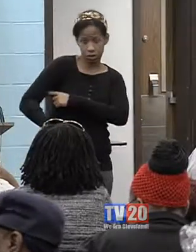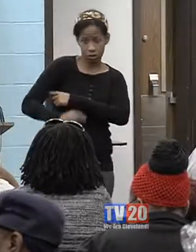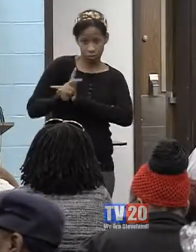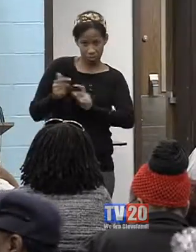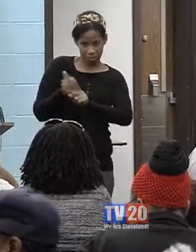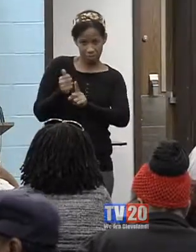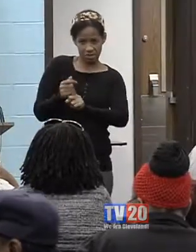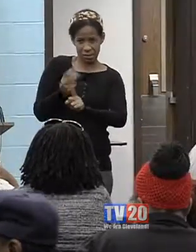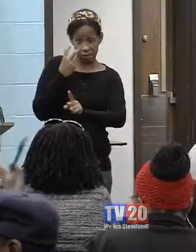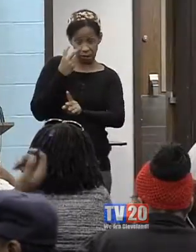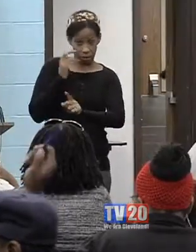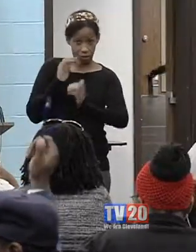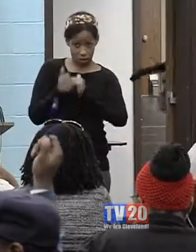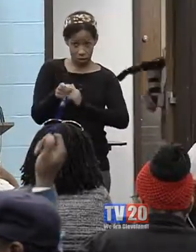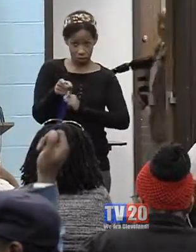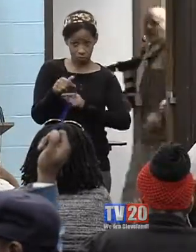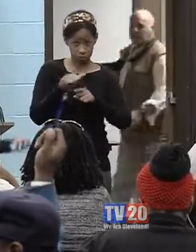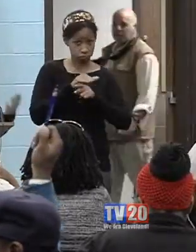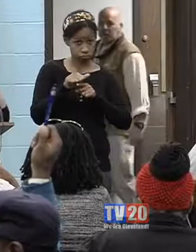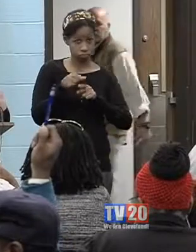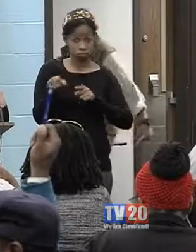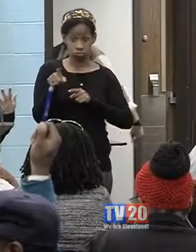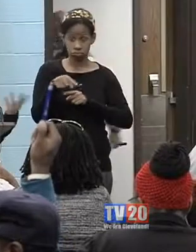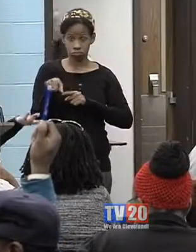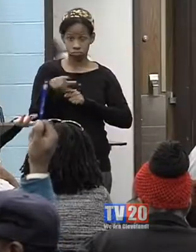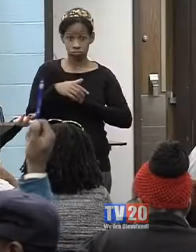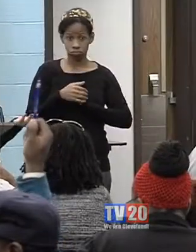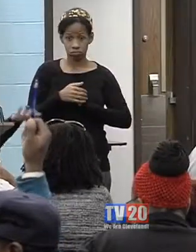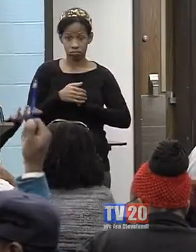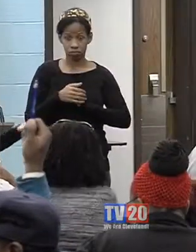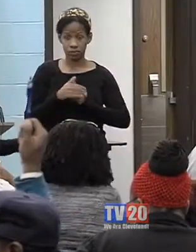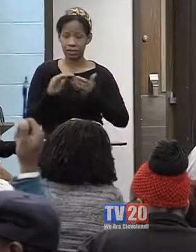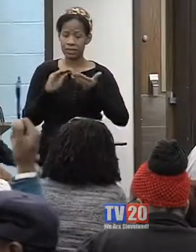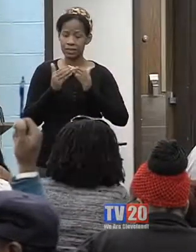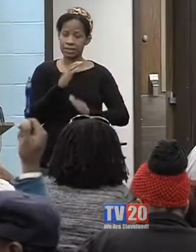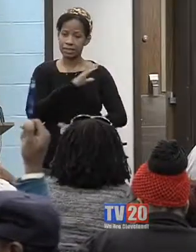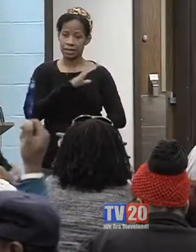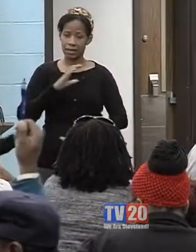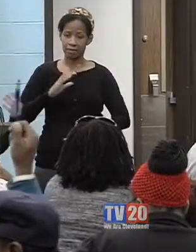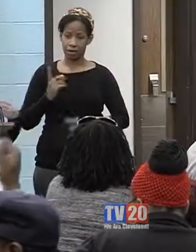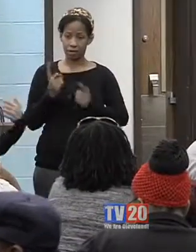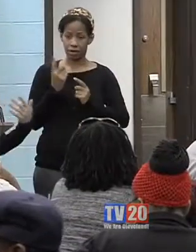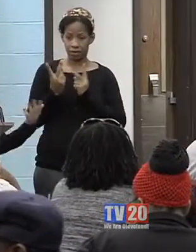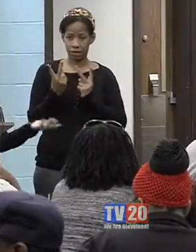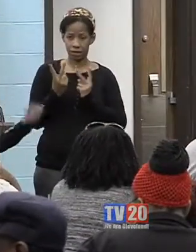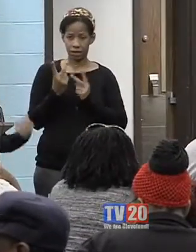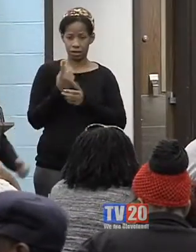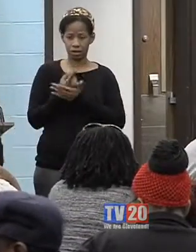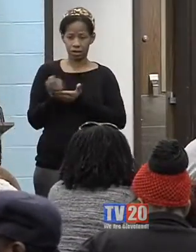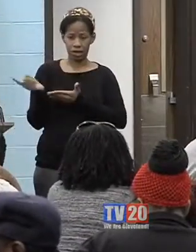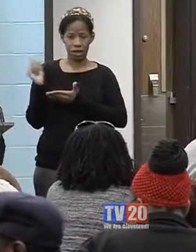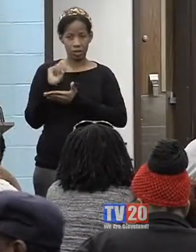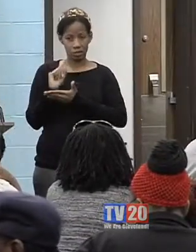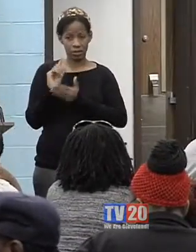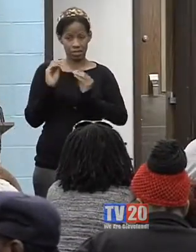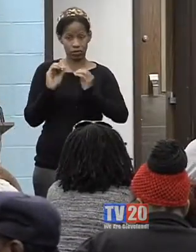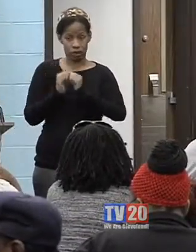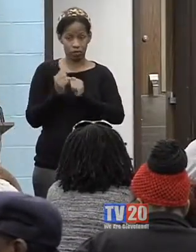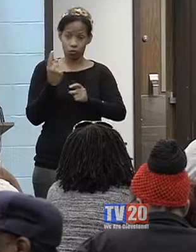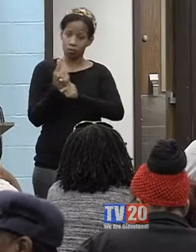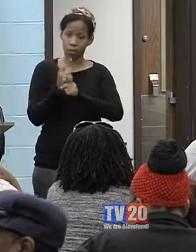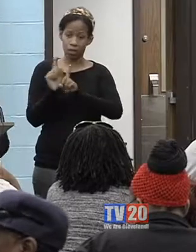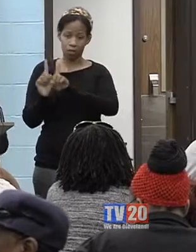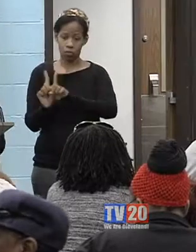might have vision loss? We had the city of Cleveland come to us last week and we had